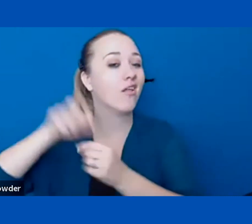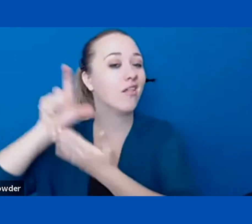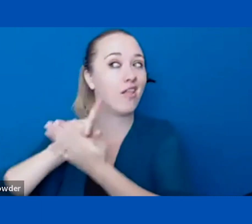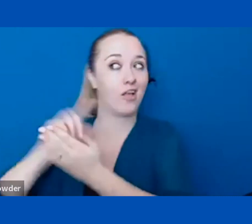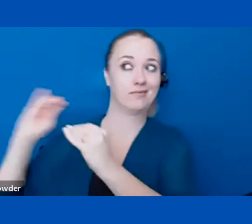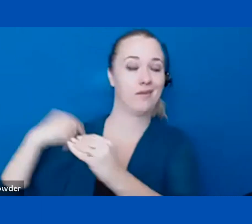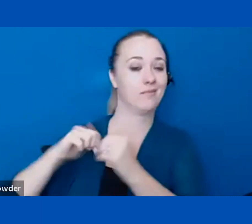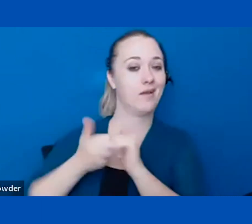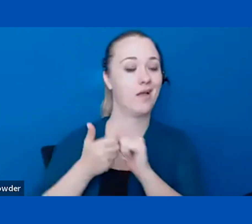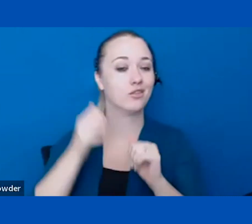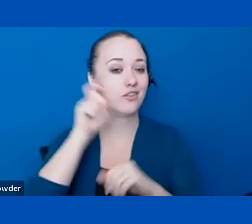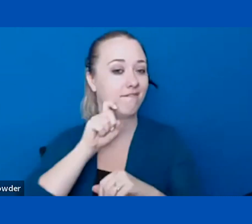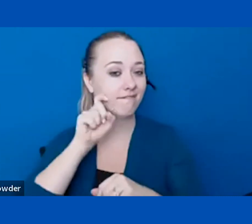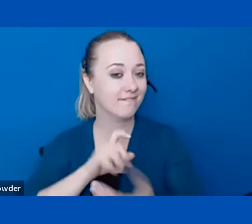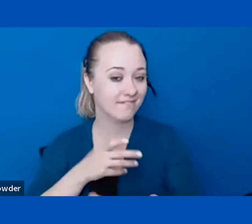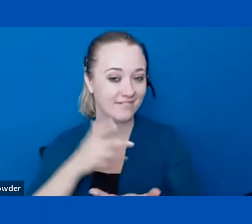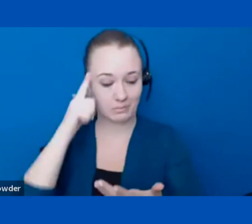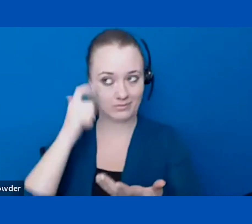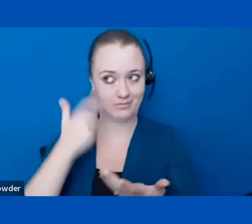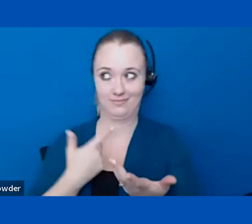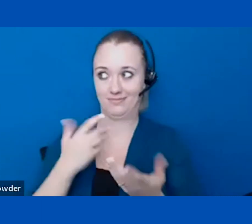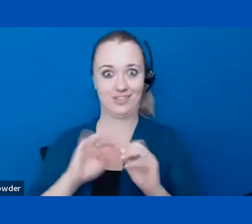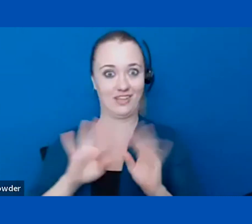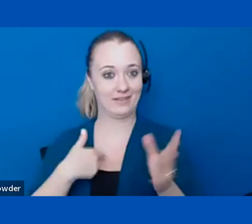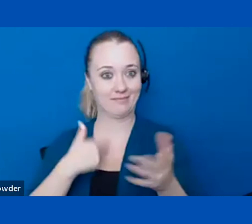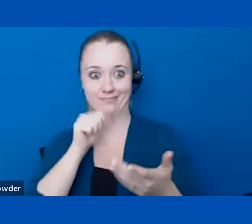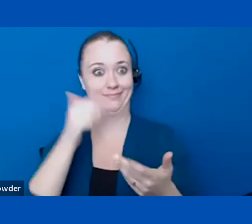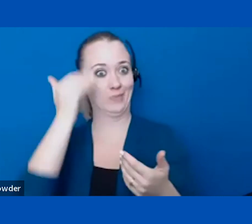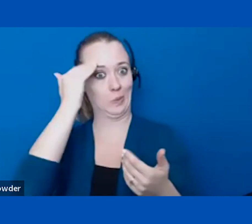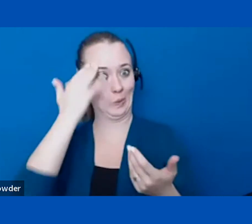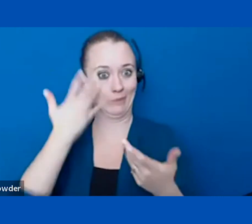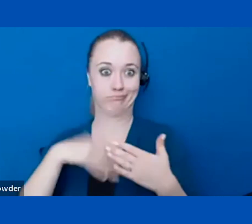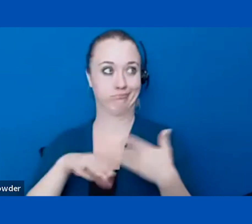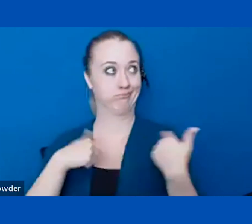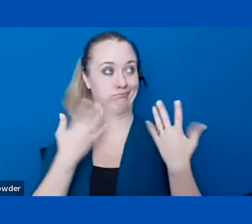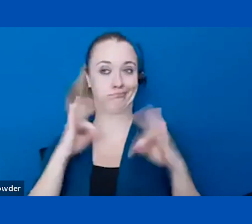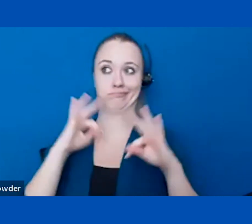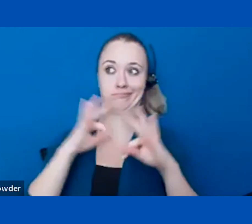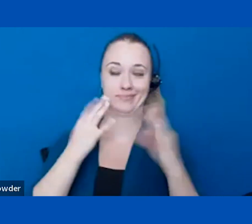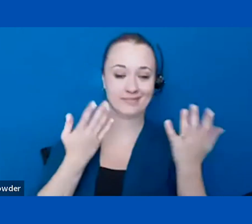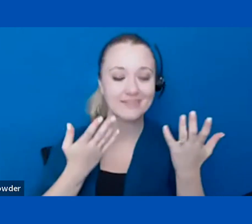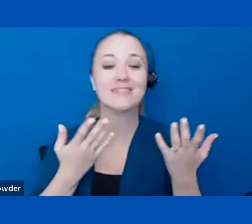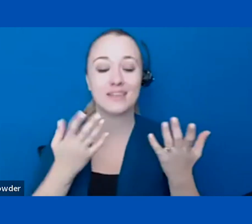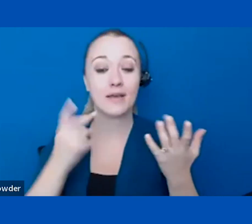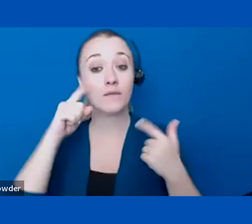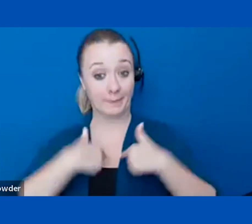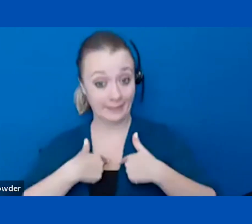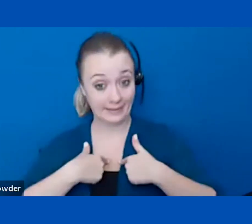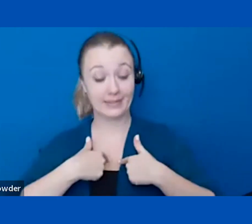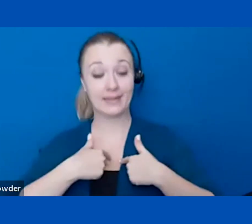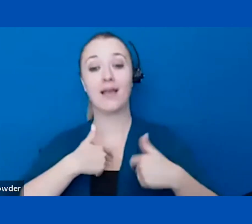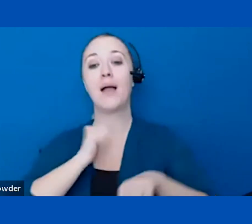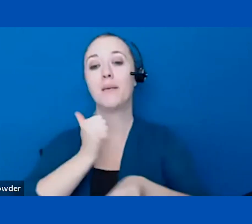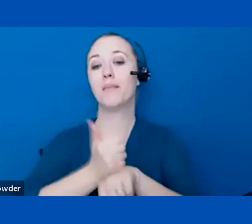right? Because obviously I didn't know how, right? So for me, I like to base it off how